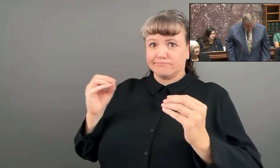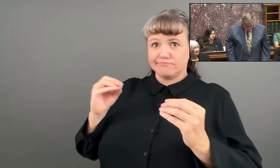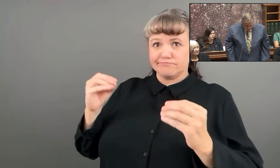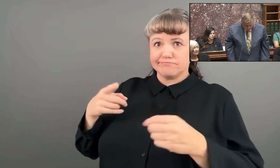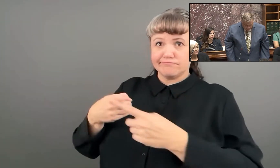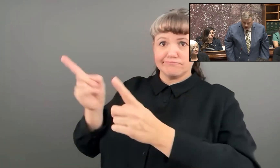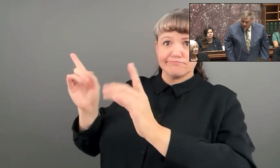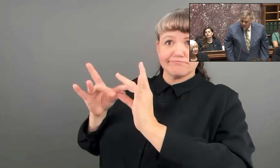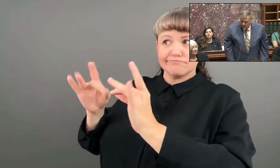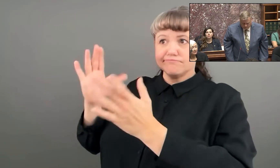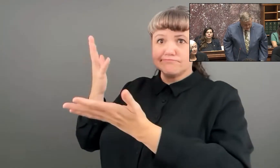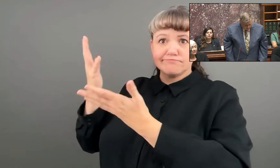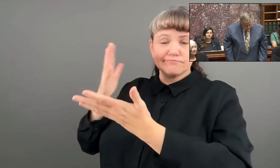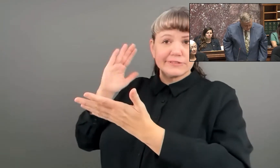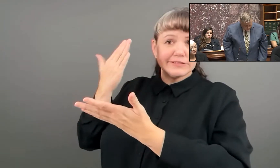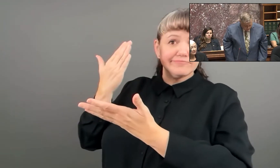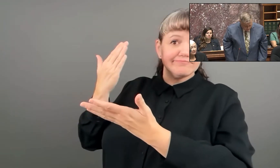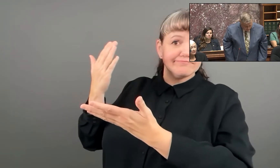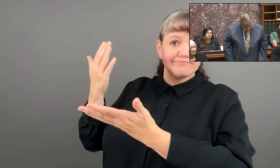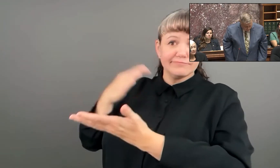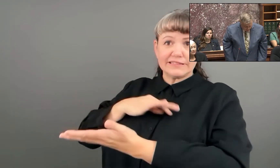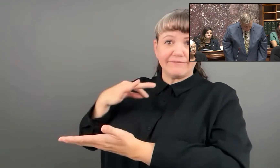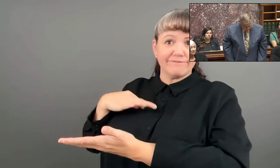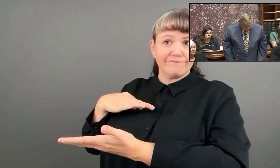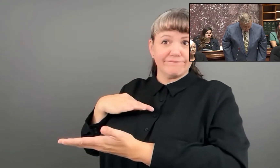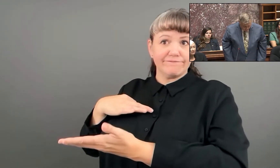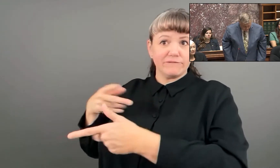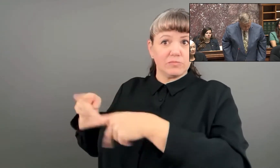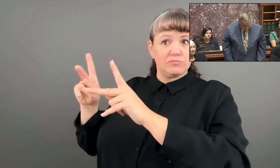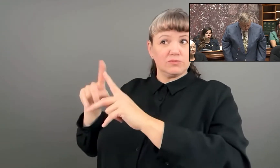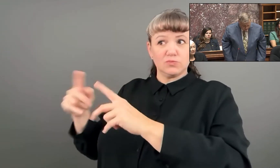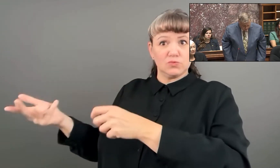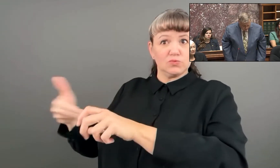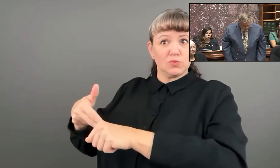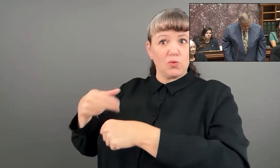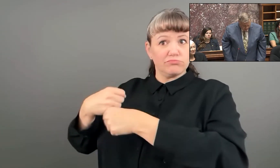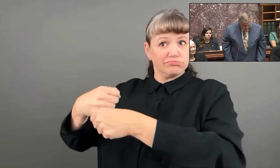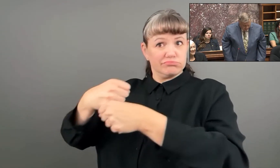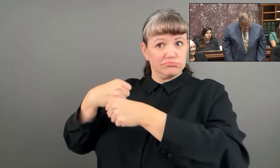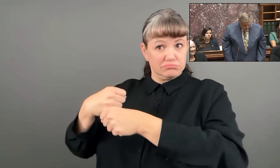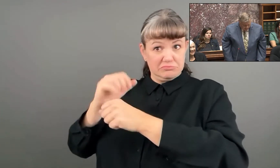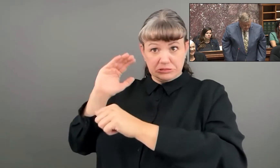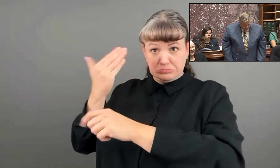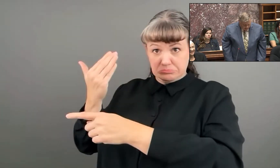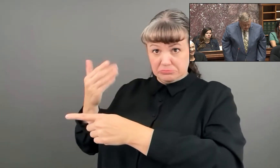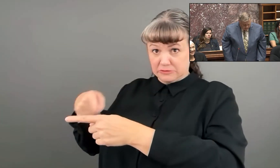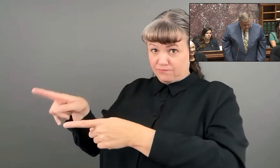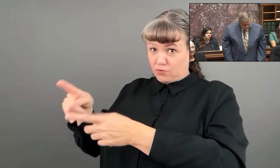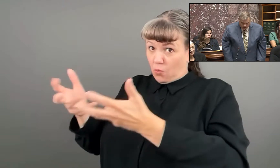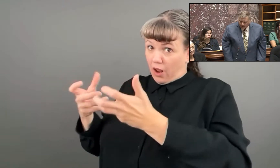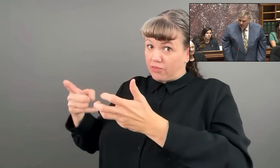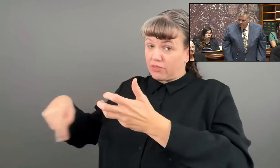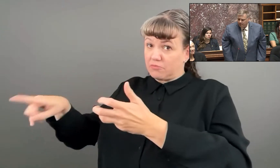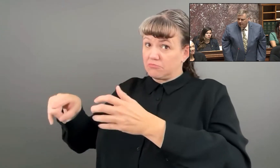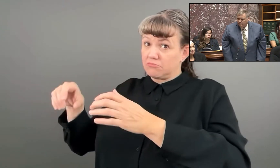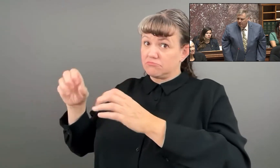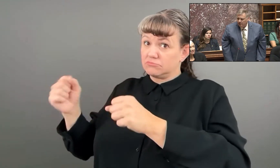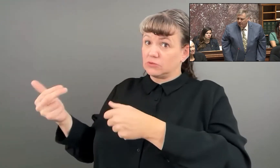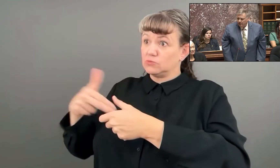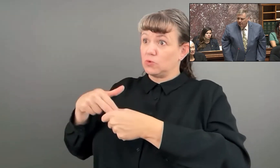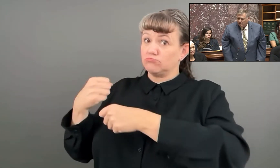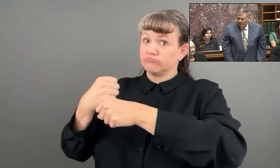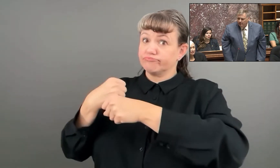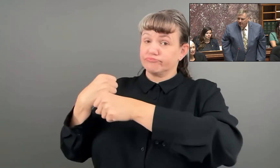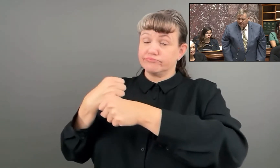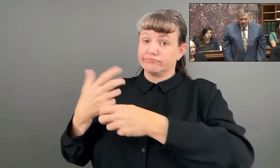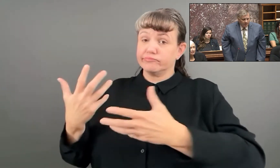caucus staff is free to join their brothers and sisters on the picket lines if they choose. And again, Mr. Speaker, I want to be abundantly